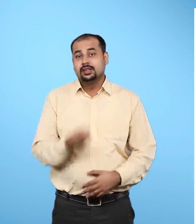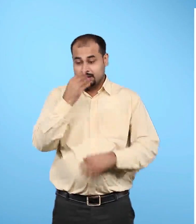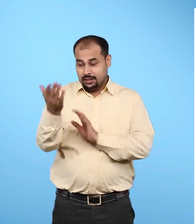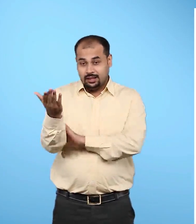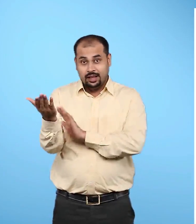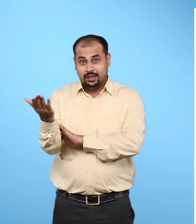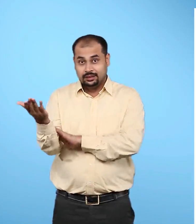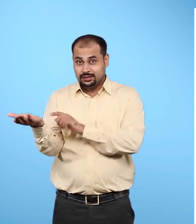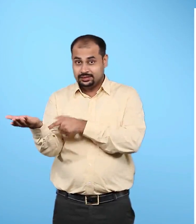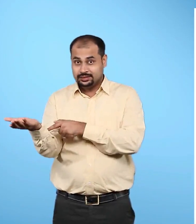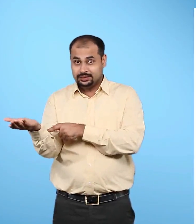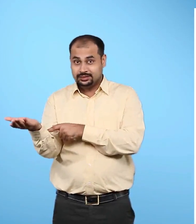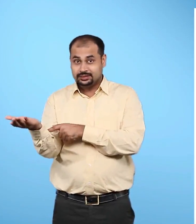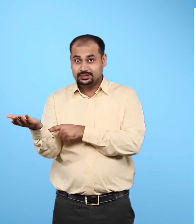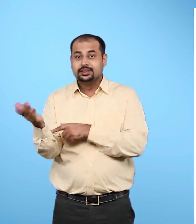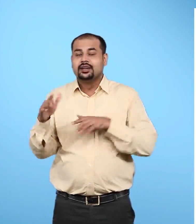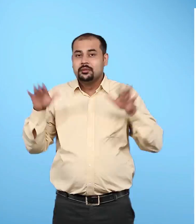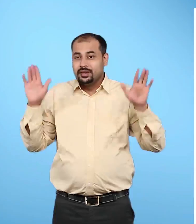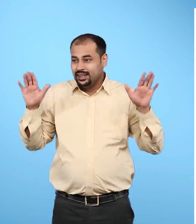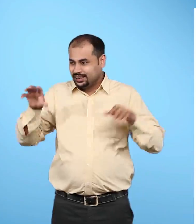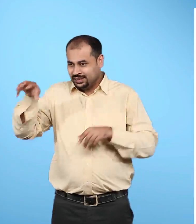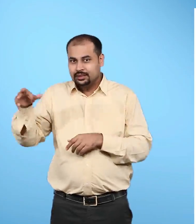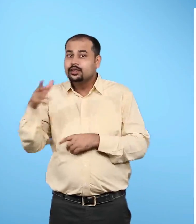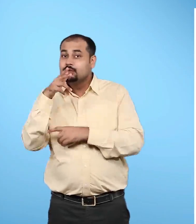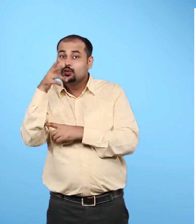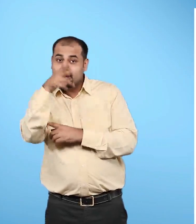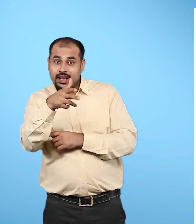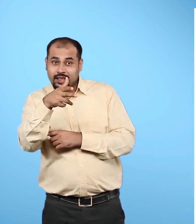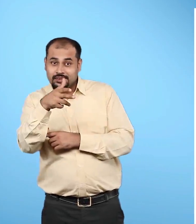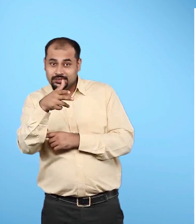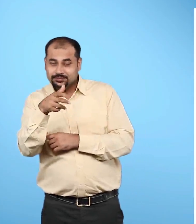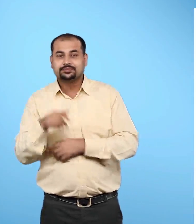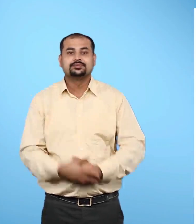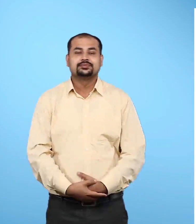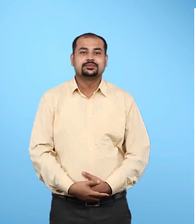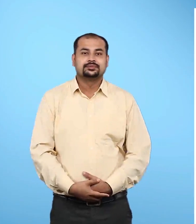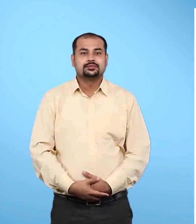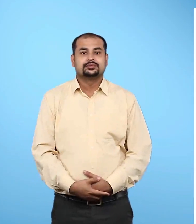On the right side towards the bottom of the page, we see the picture of a bird.